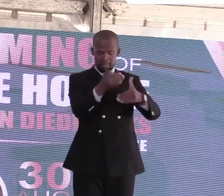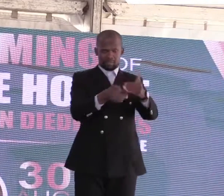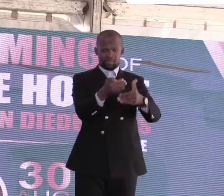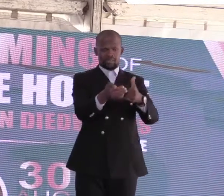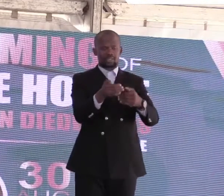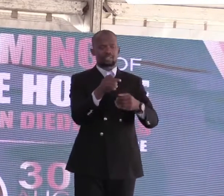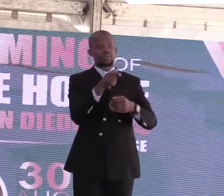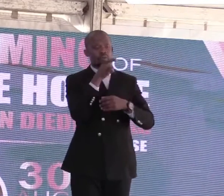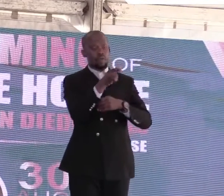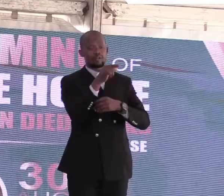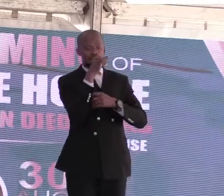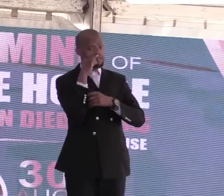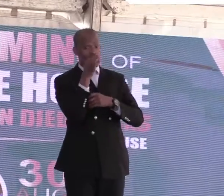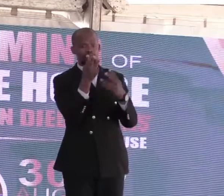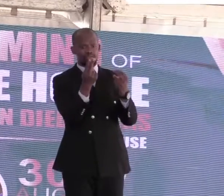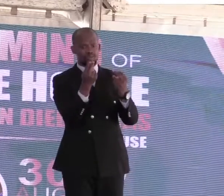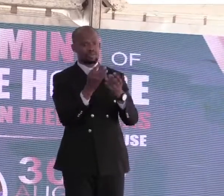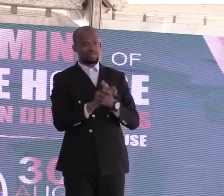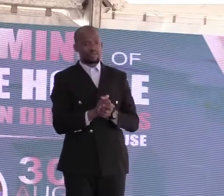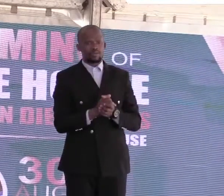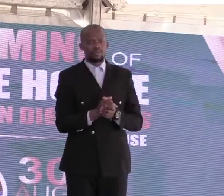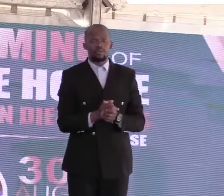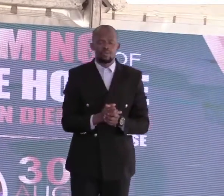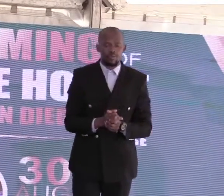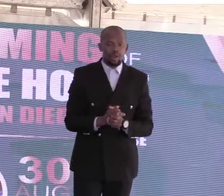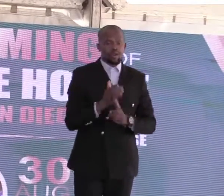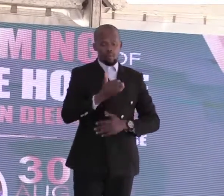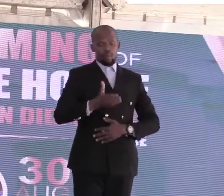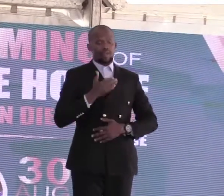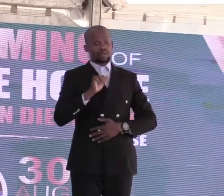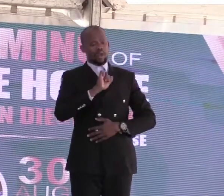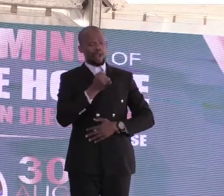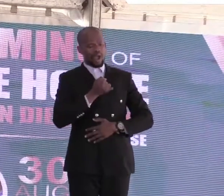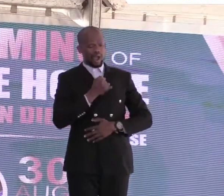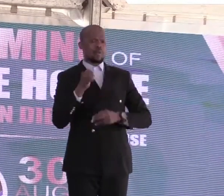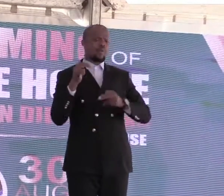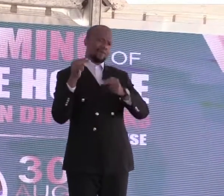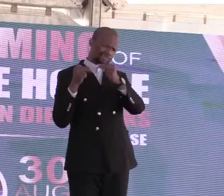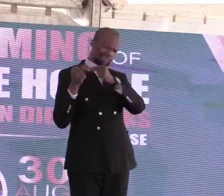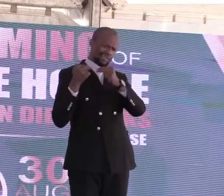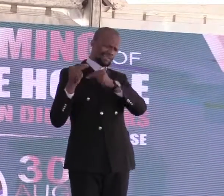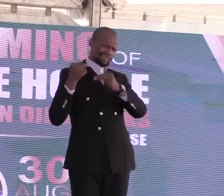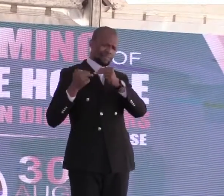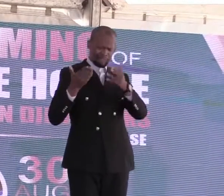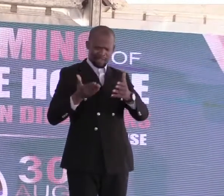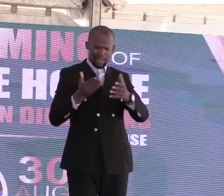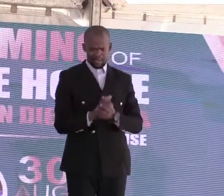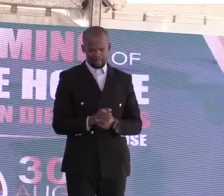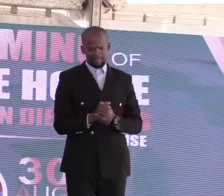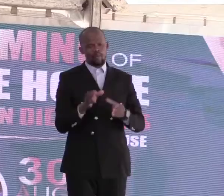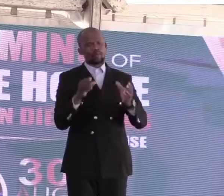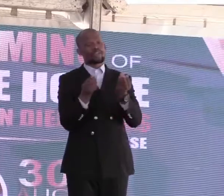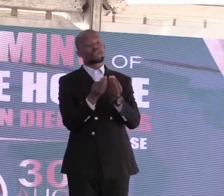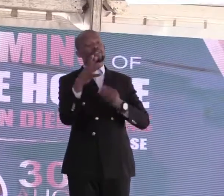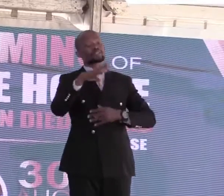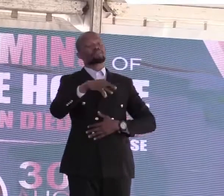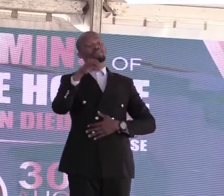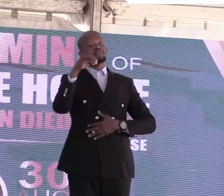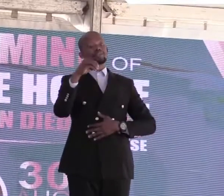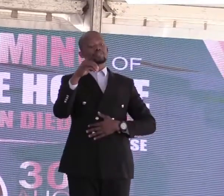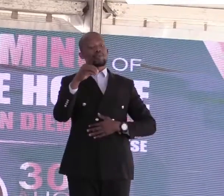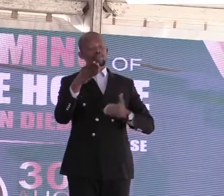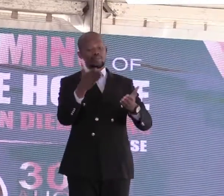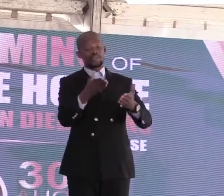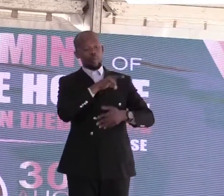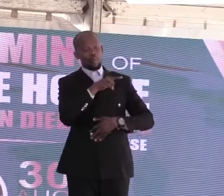and actively reclaiming our heritage, cultural identity within the spirit of unity, so